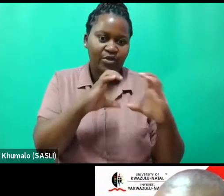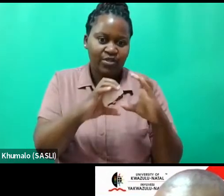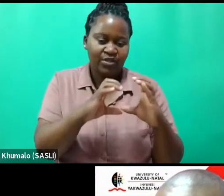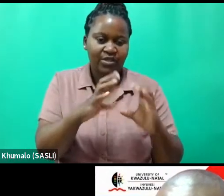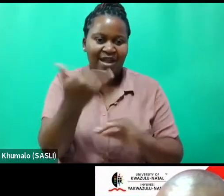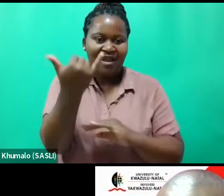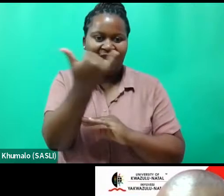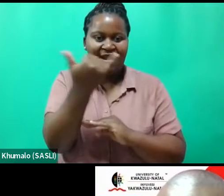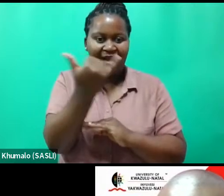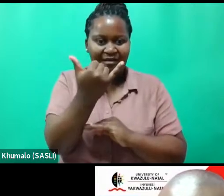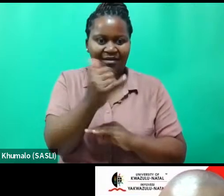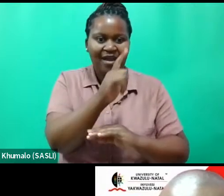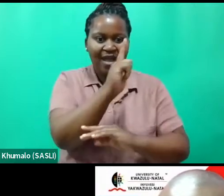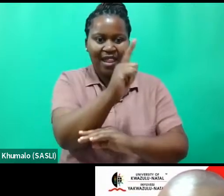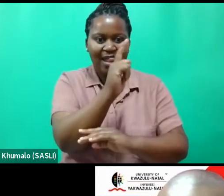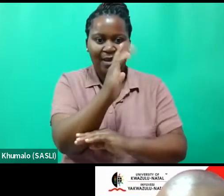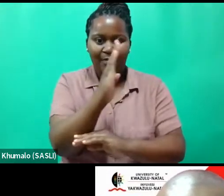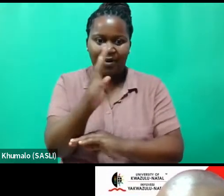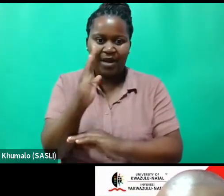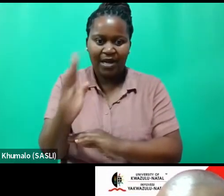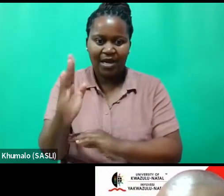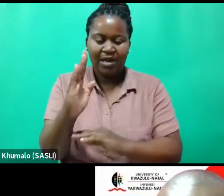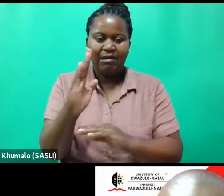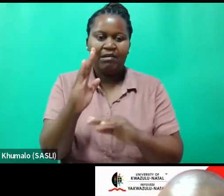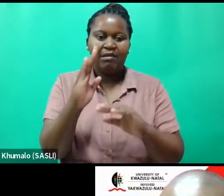libraries are not adequate for students